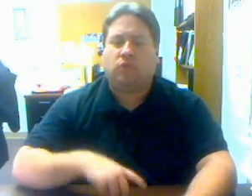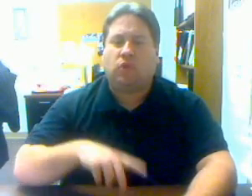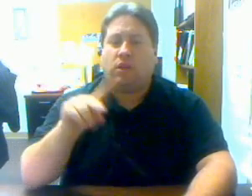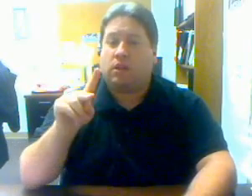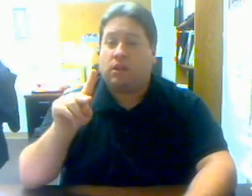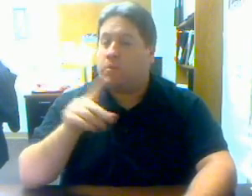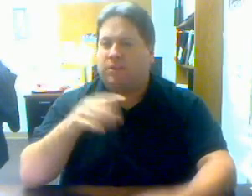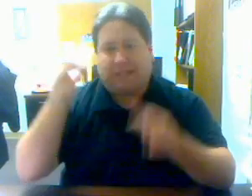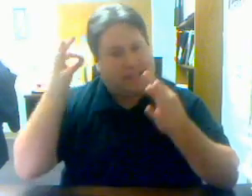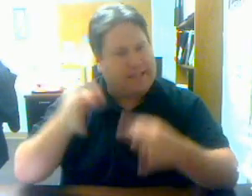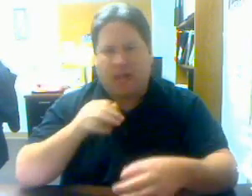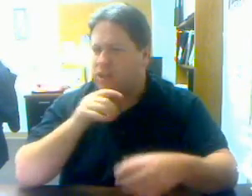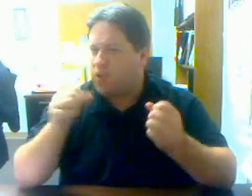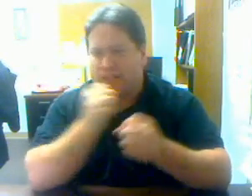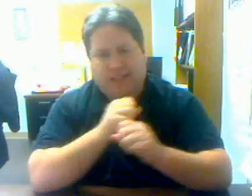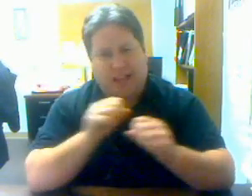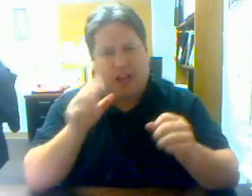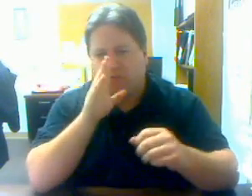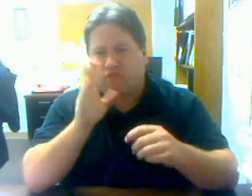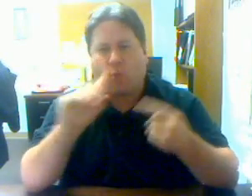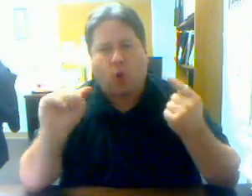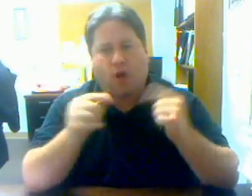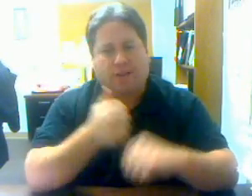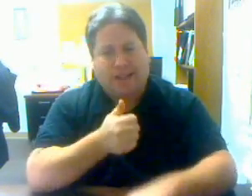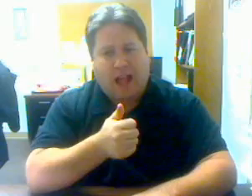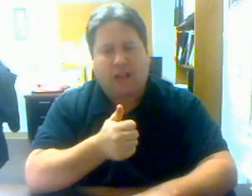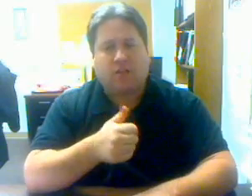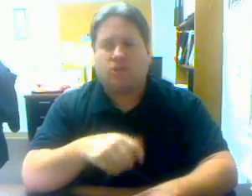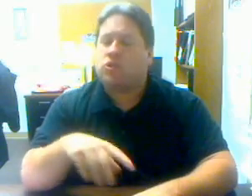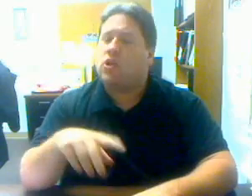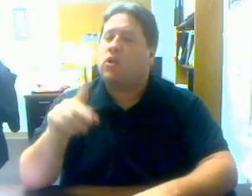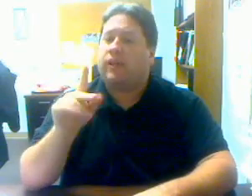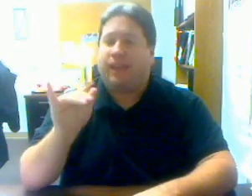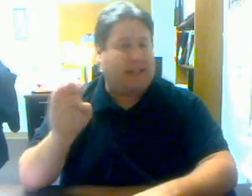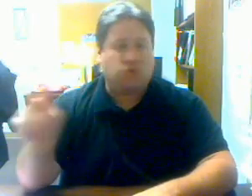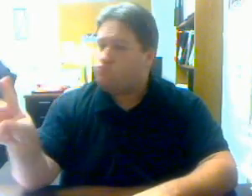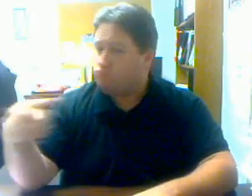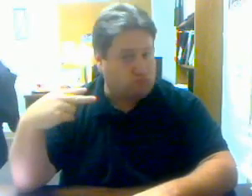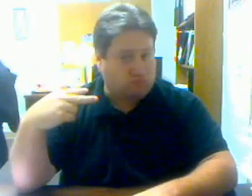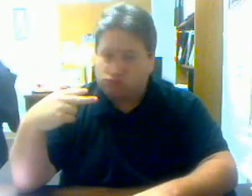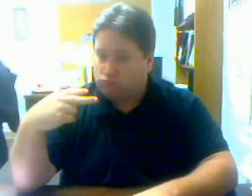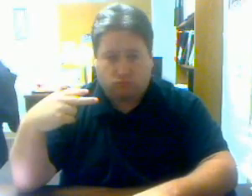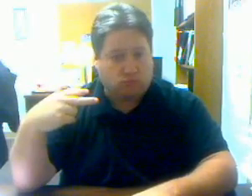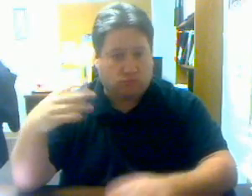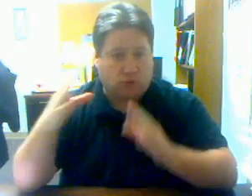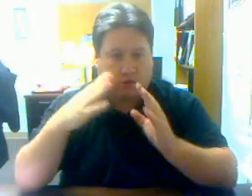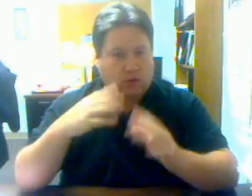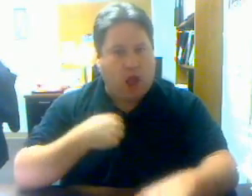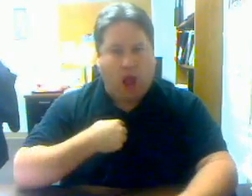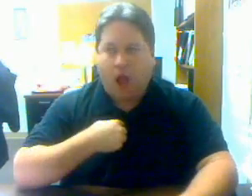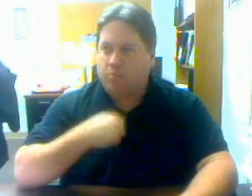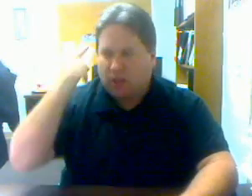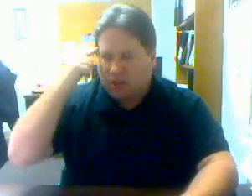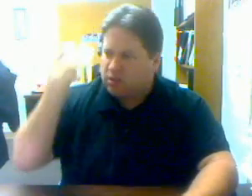him attention anymore if he bangs the desk. Well, I'm going to think, that's Frank. Are they stupid? This is